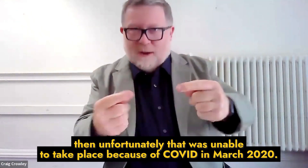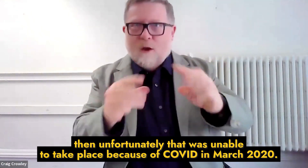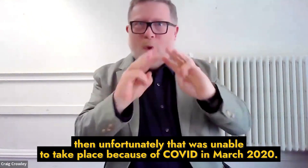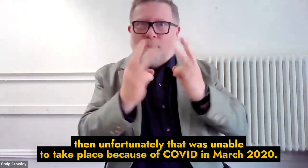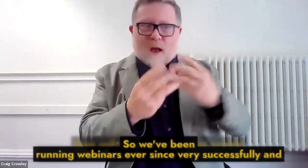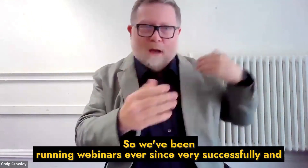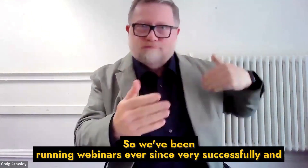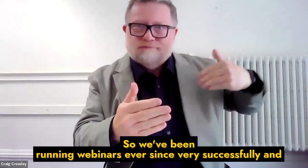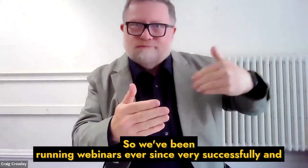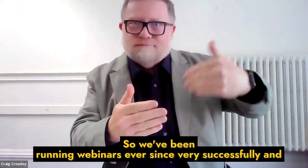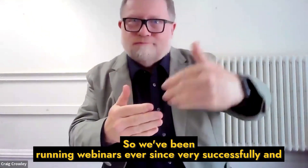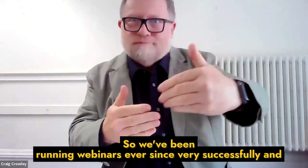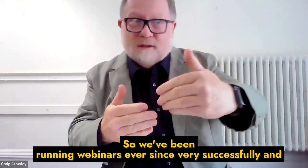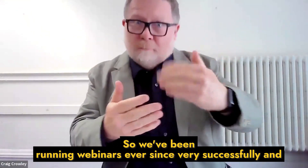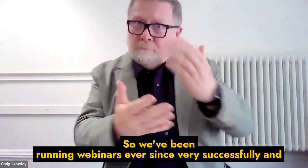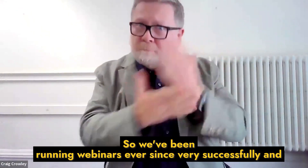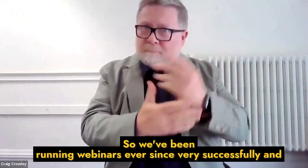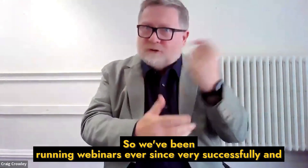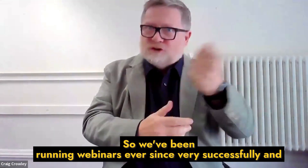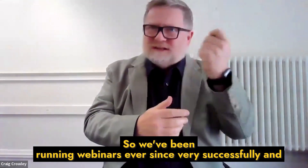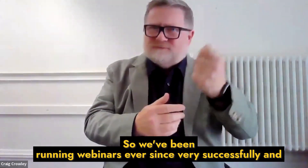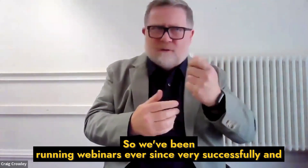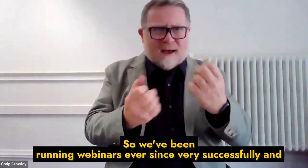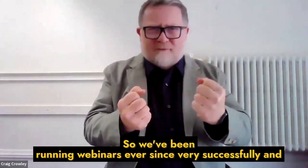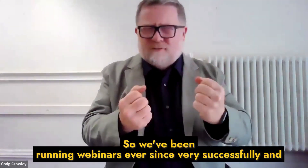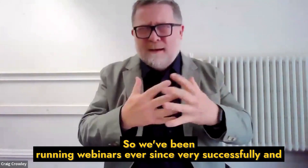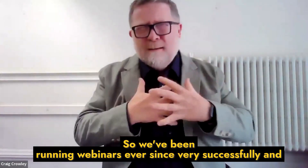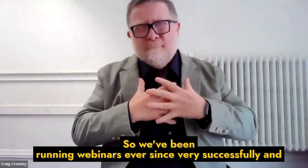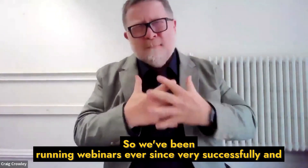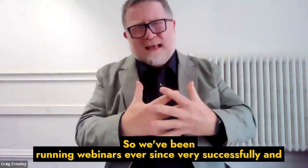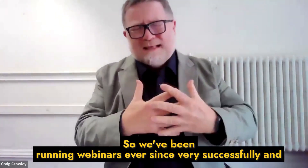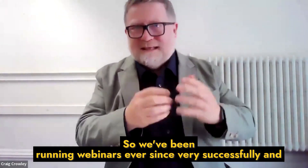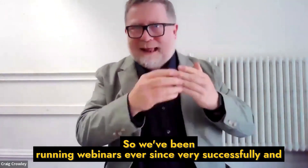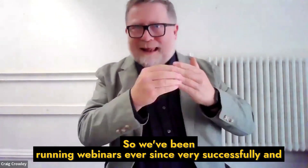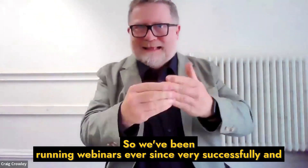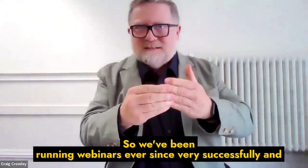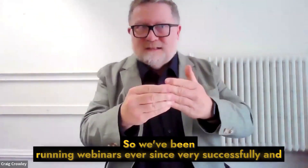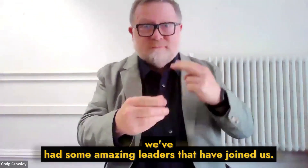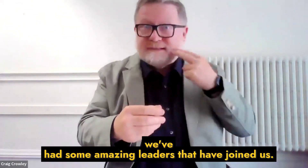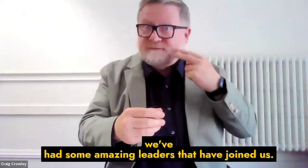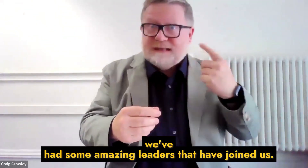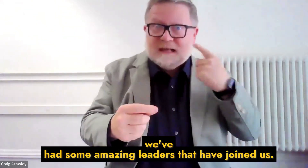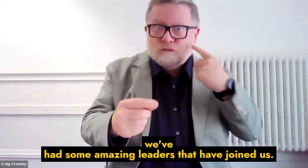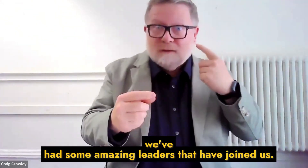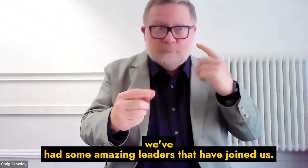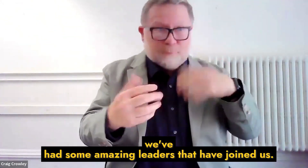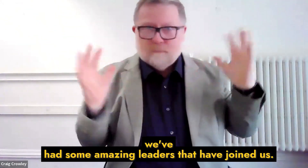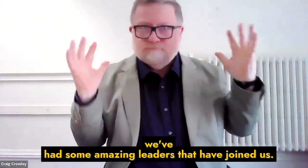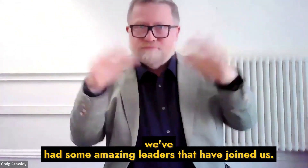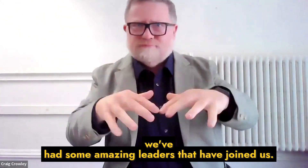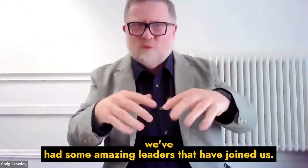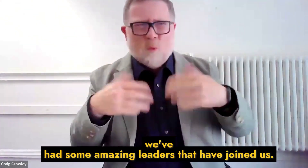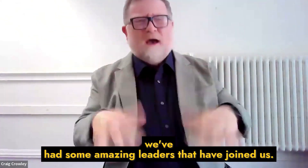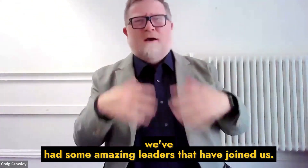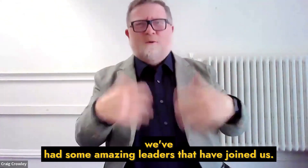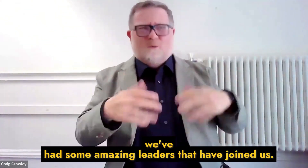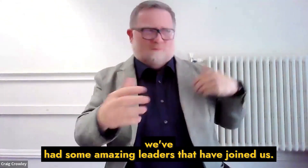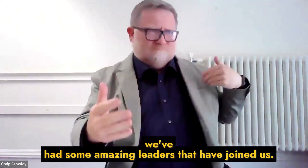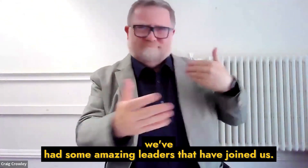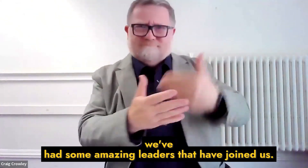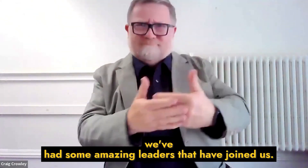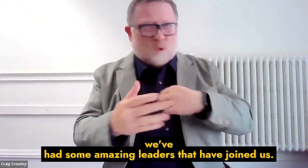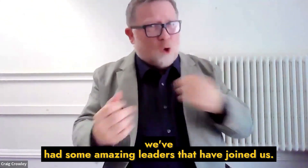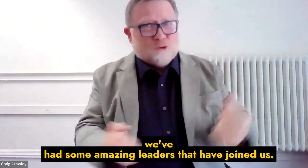2020. So we've been running webinars ever since, very successfully, and we've had some amazing